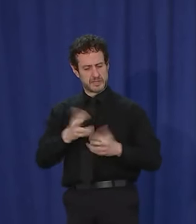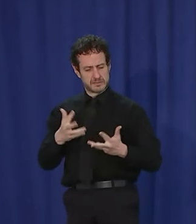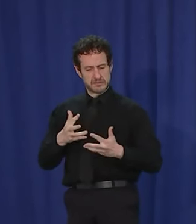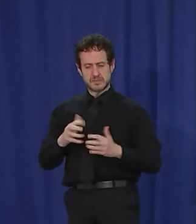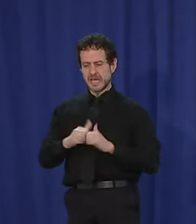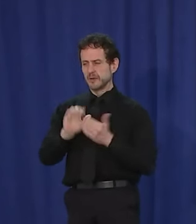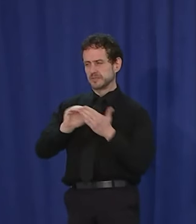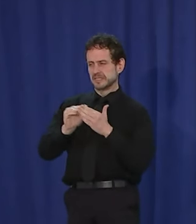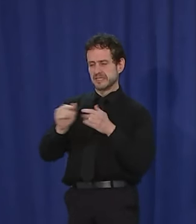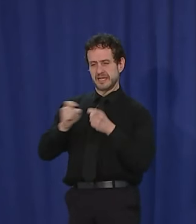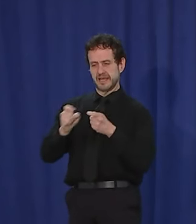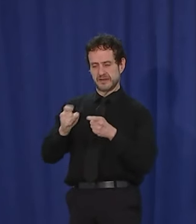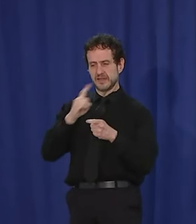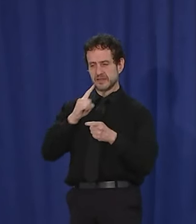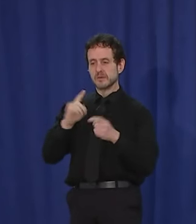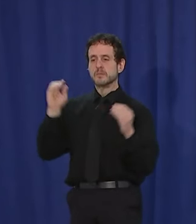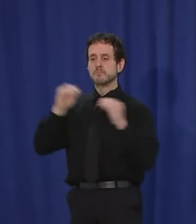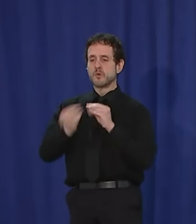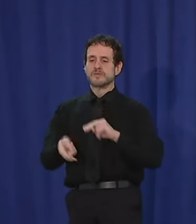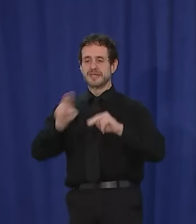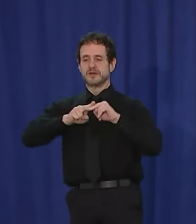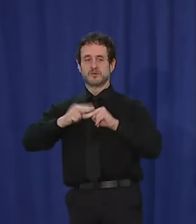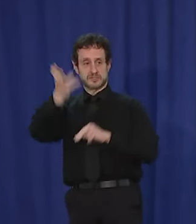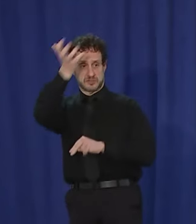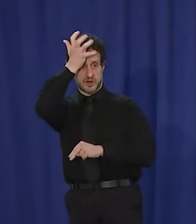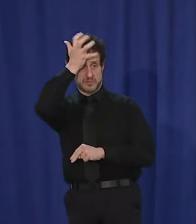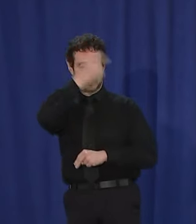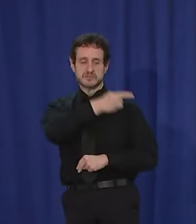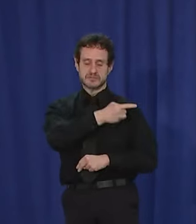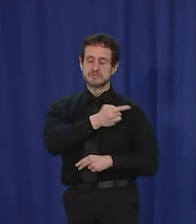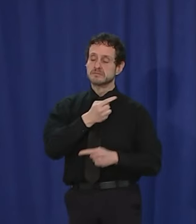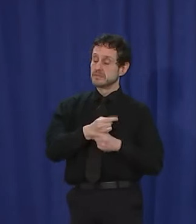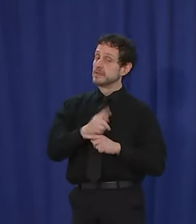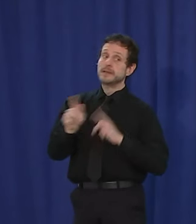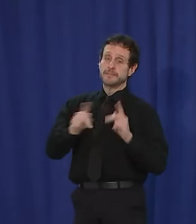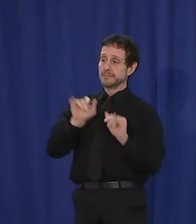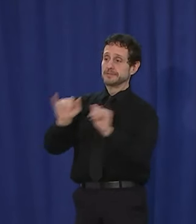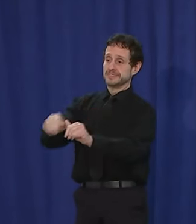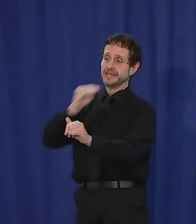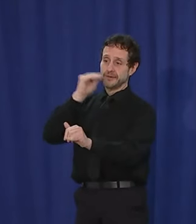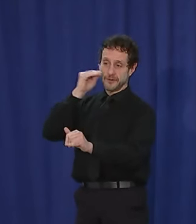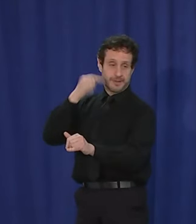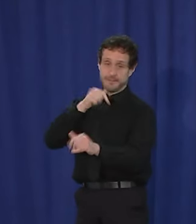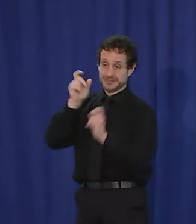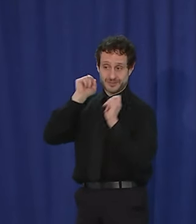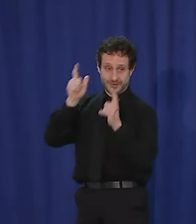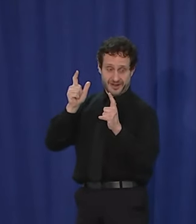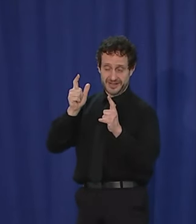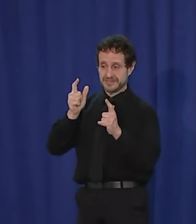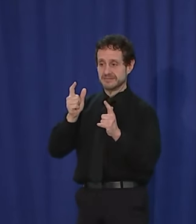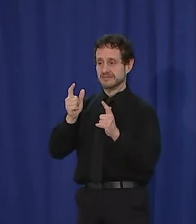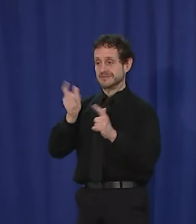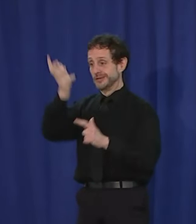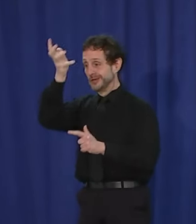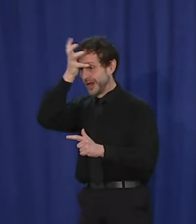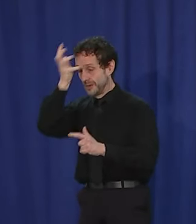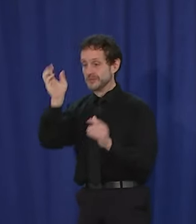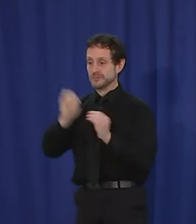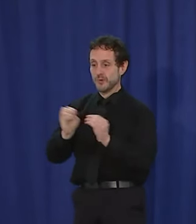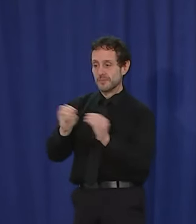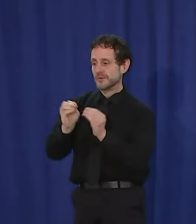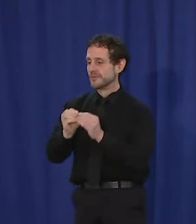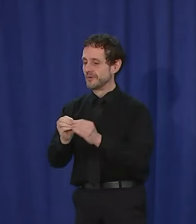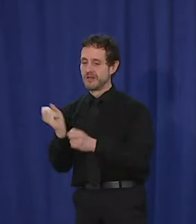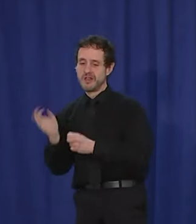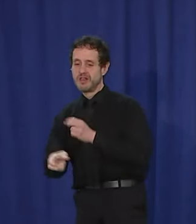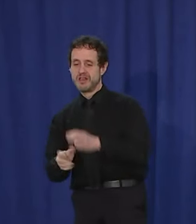city handling the higher volume of garbage? Well, people are staying at home, so it is not surprising to me that there's more refuge